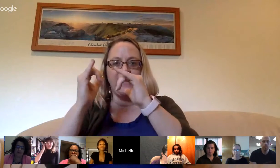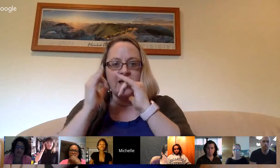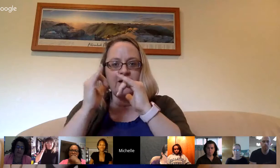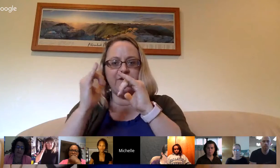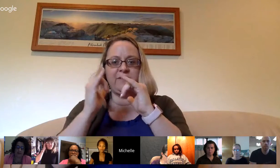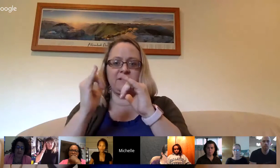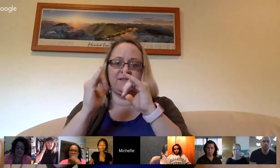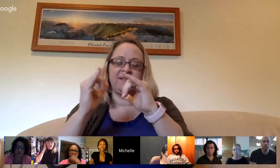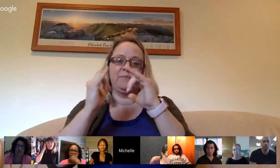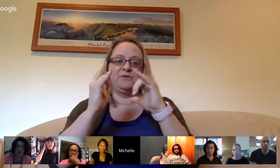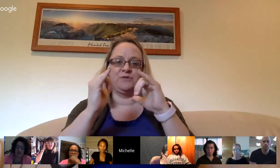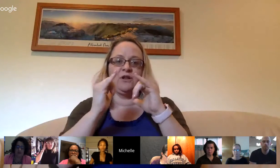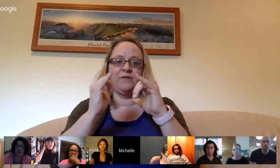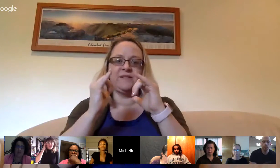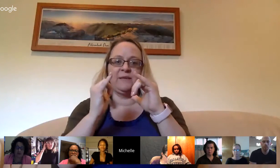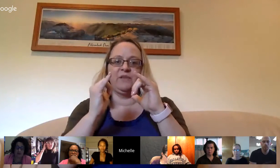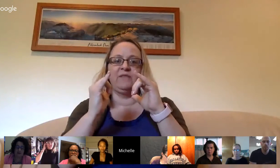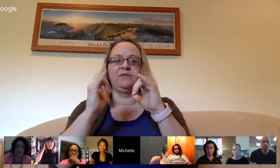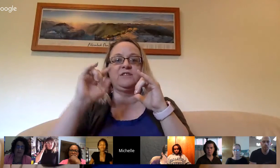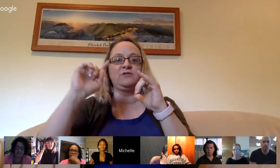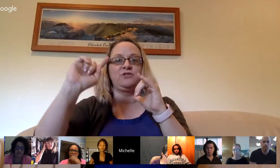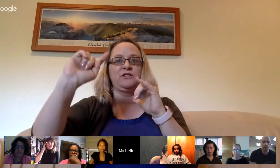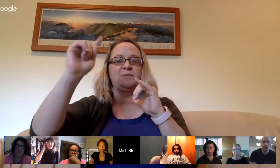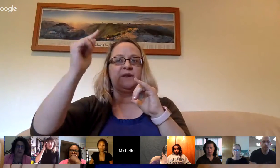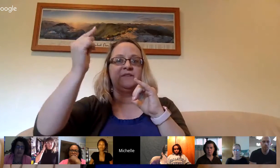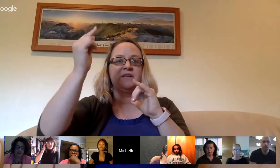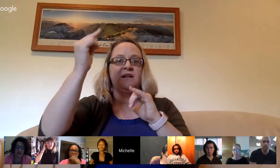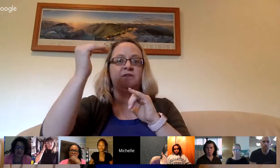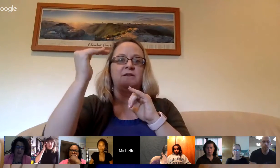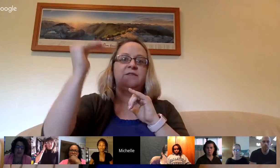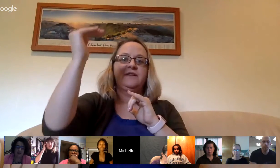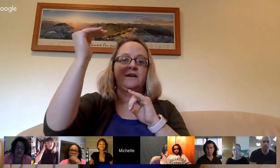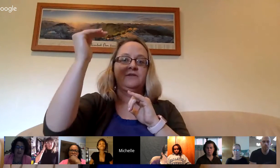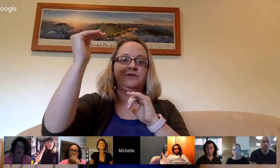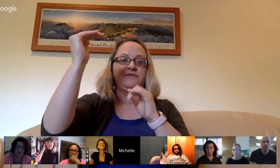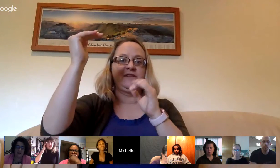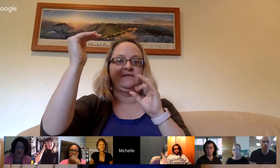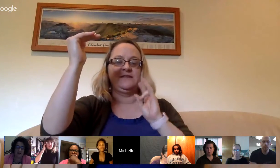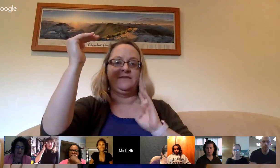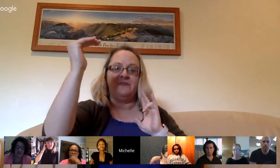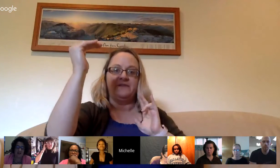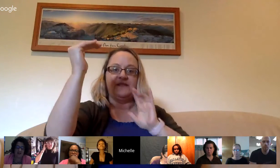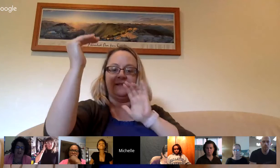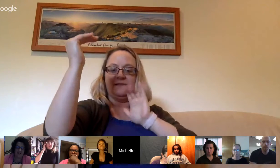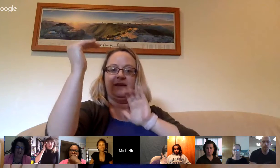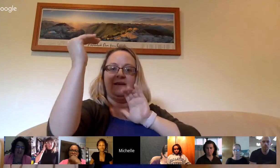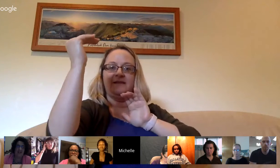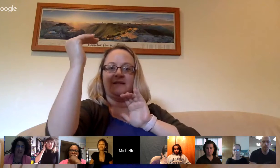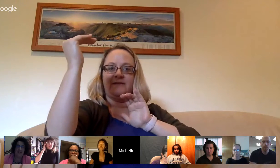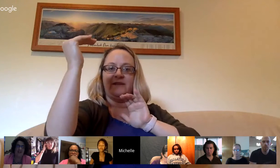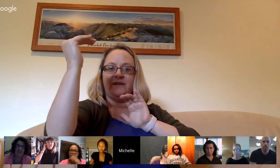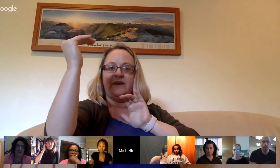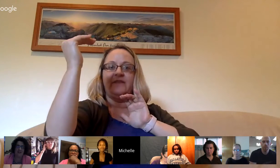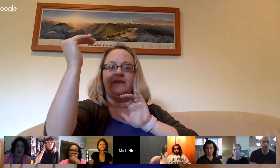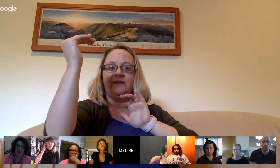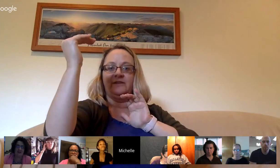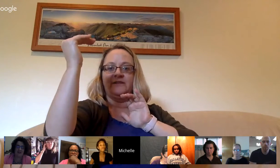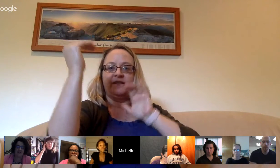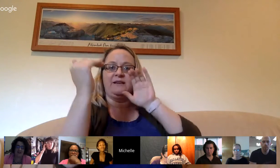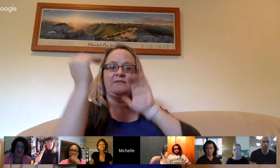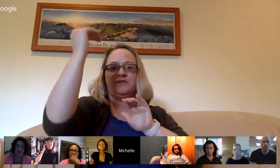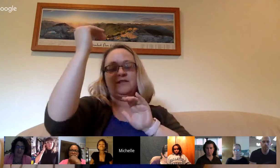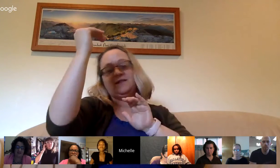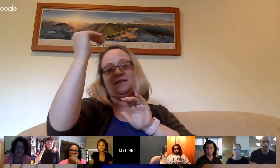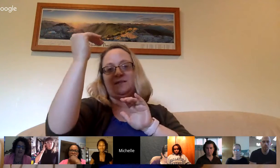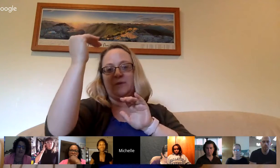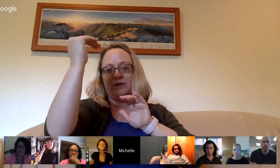hired, everything is the same. So it's all on the same level until she talks about the dollar, and the dollar lives here and the 75 cents is down here. And then all of a